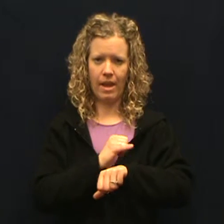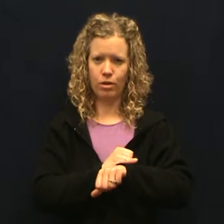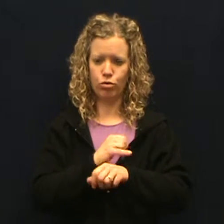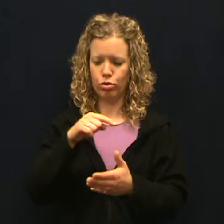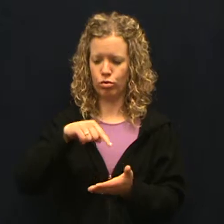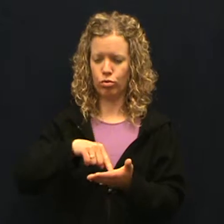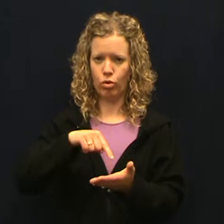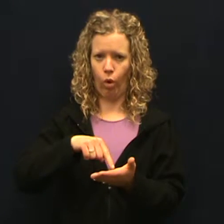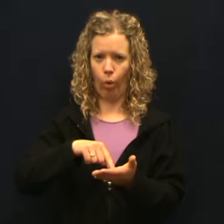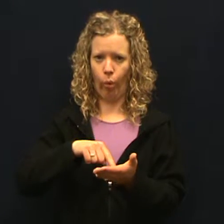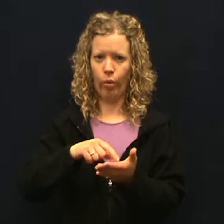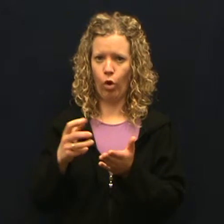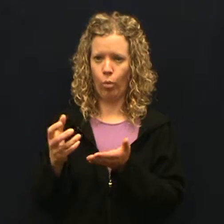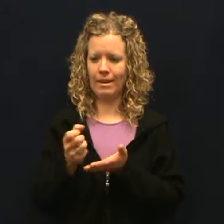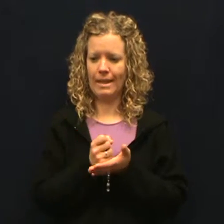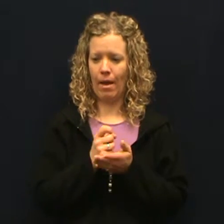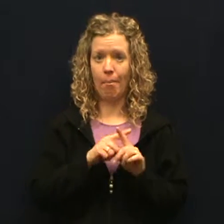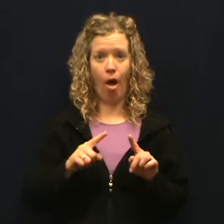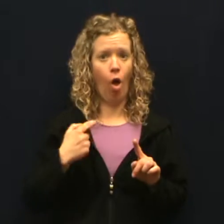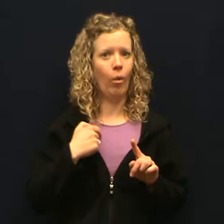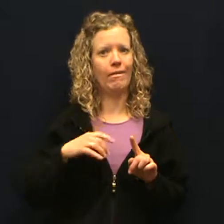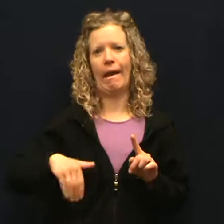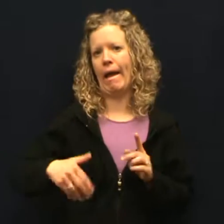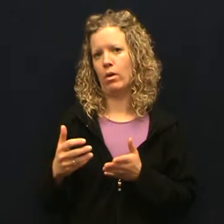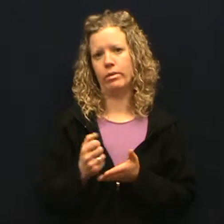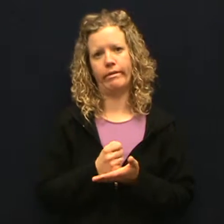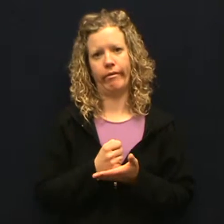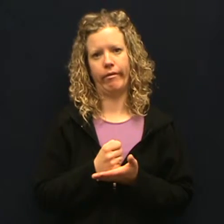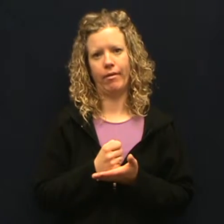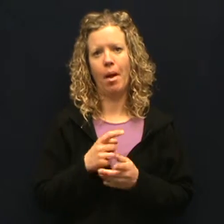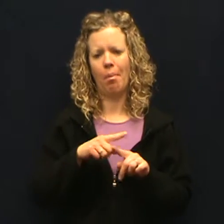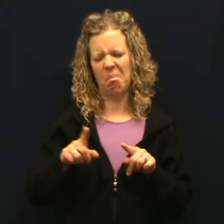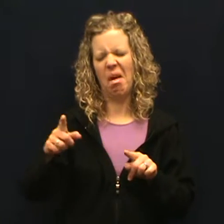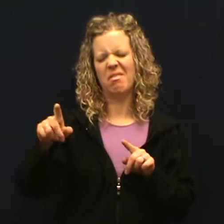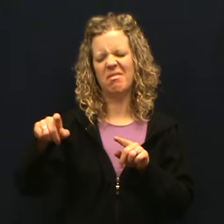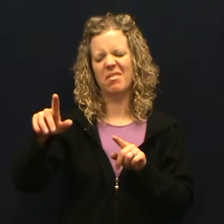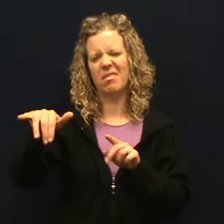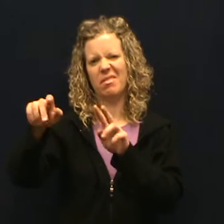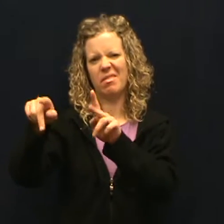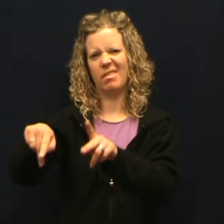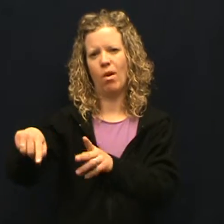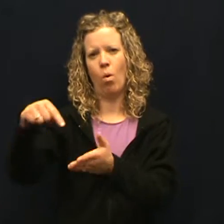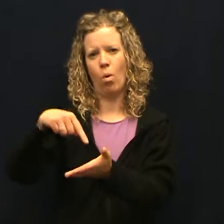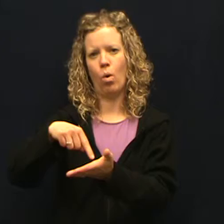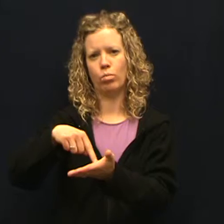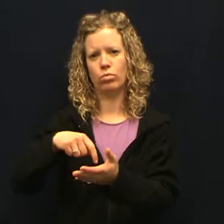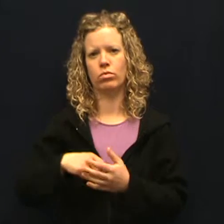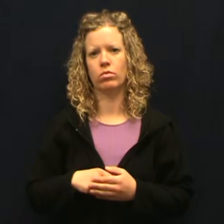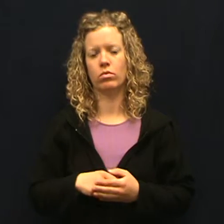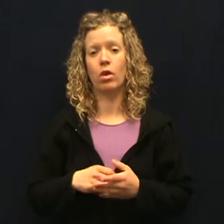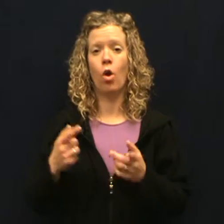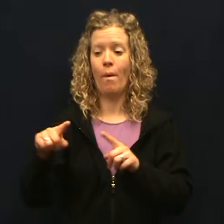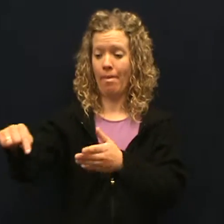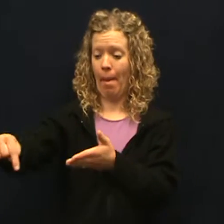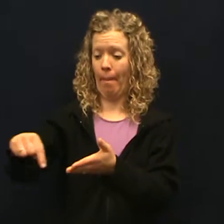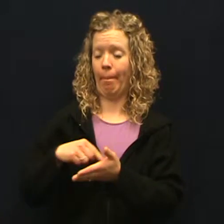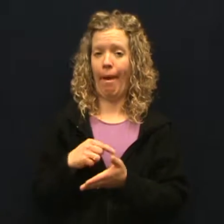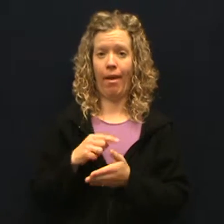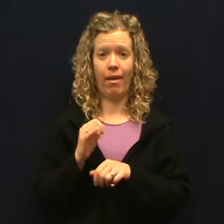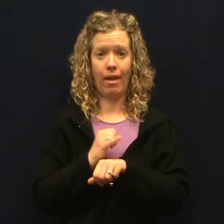receivable, but we haven't received yet. And then, when we receive an interest payment, we have to record the cash that